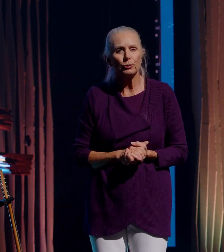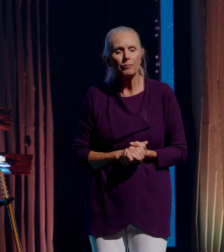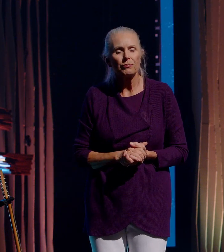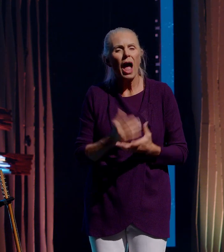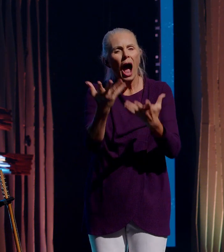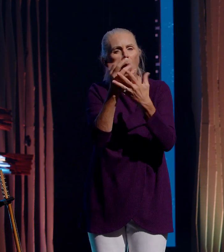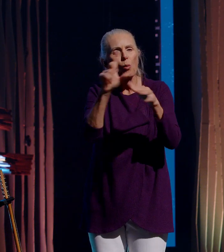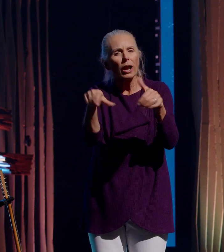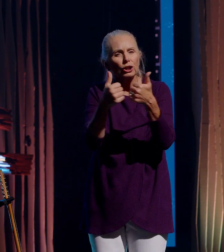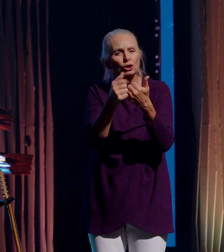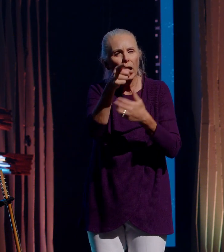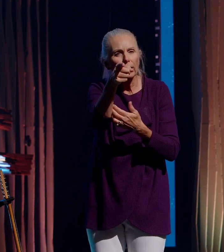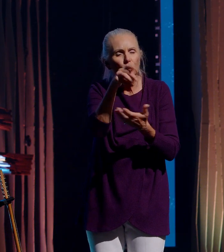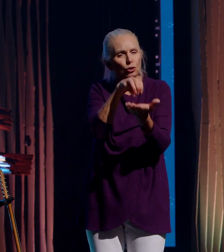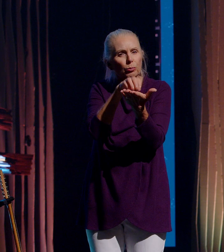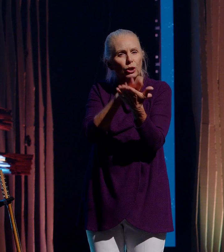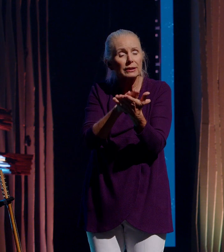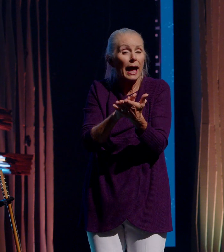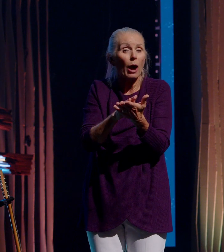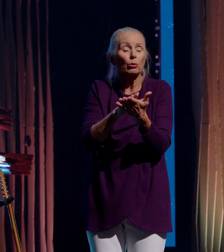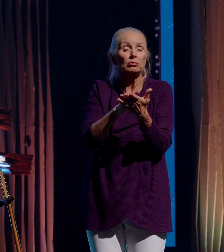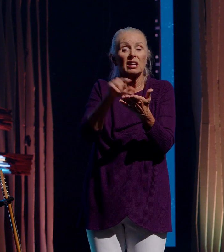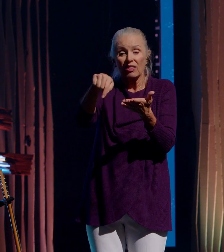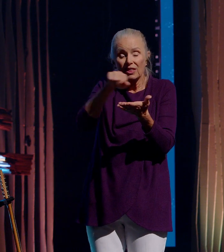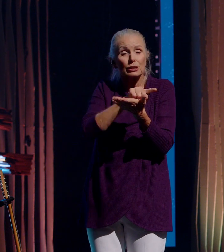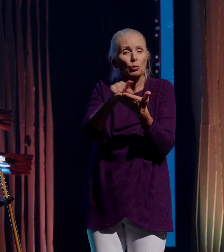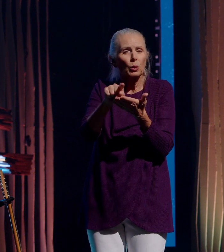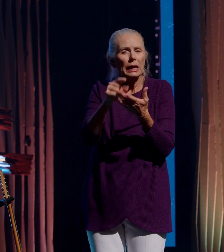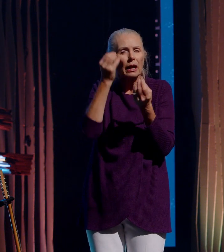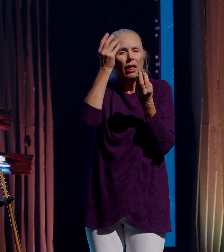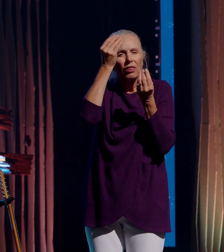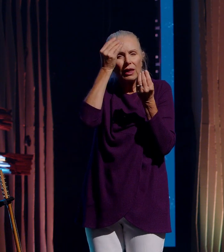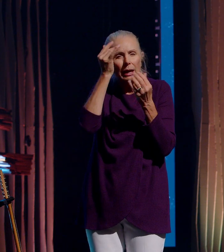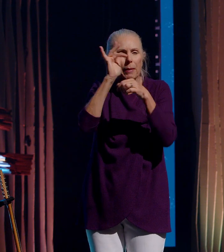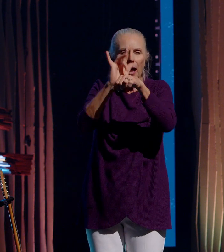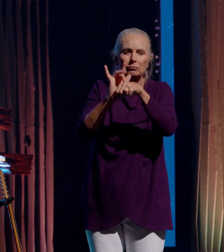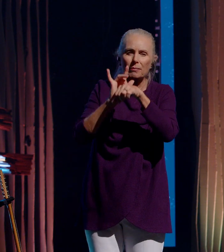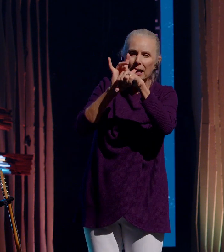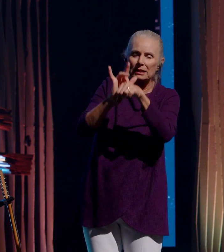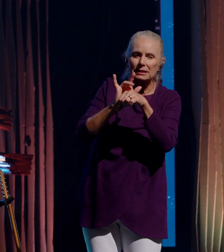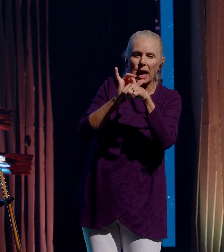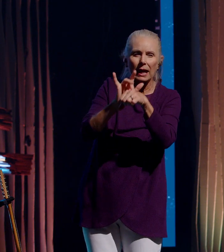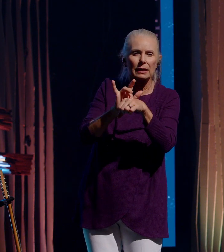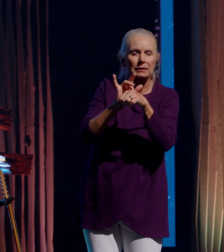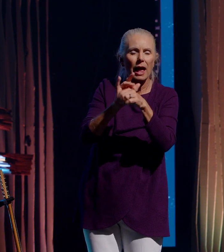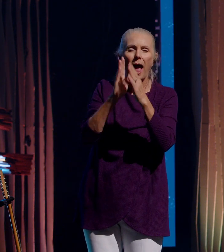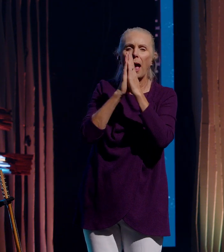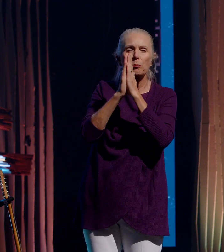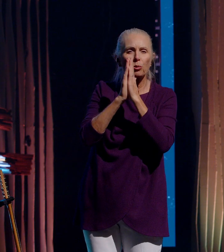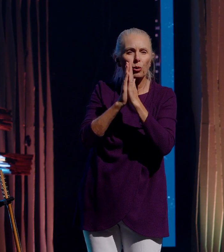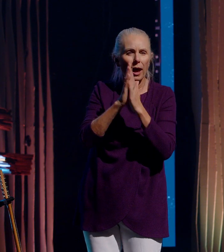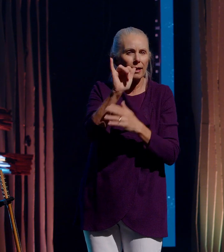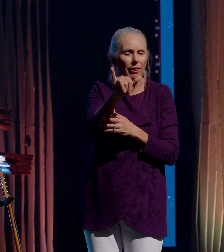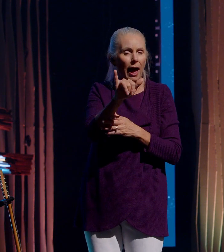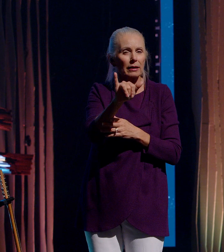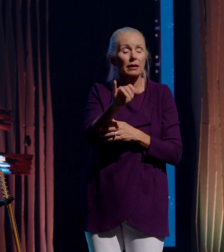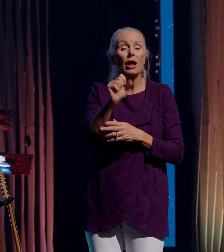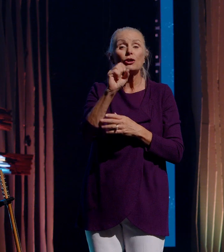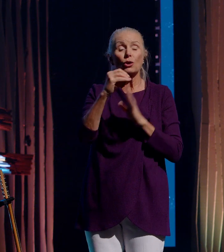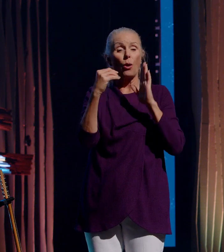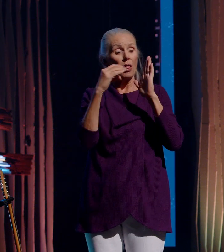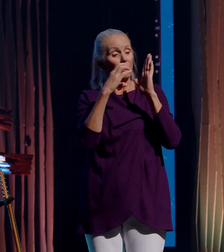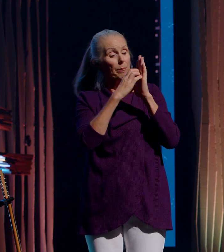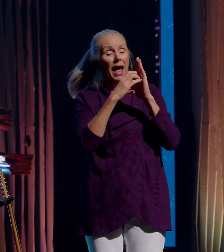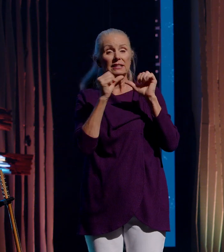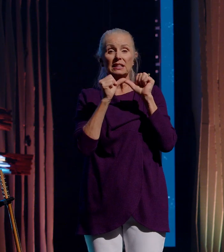write that down this week. Maybe it's right now, maybe it's later on, and the Lord will reveal that to you, and to speak and to pray that to the Lord. This passage